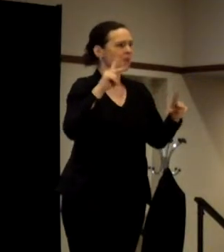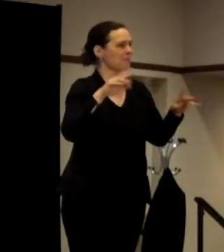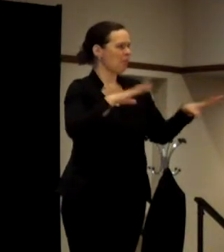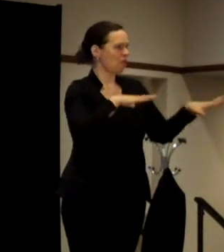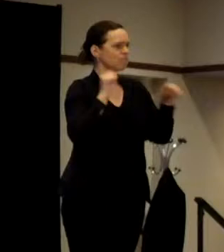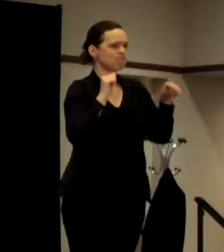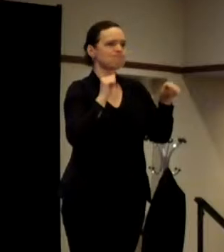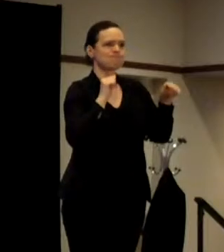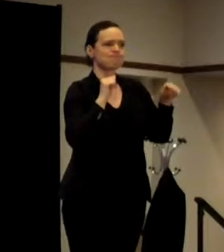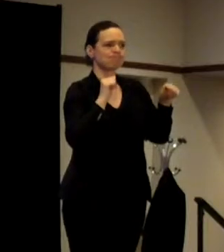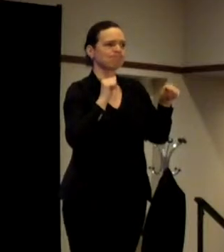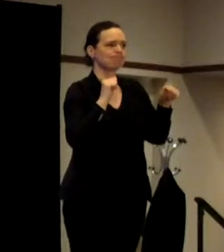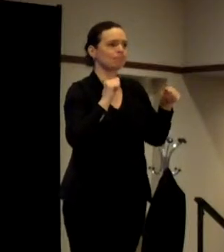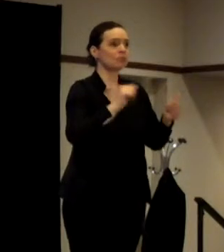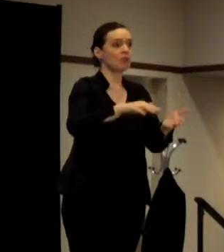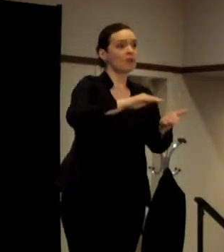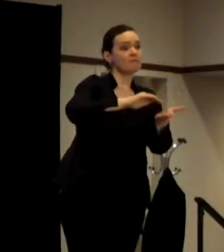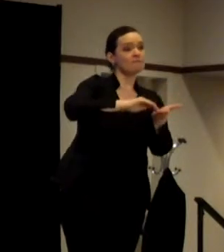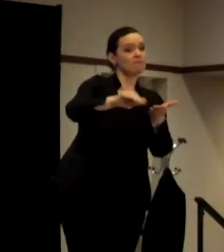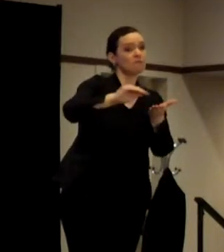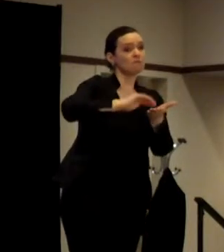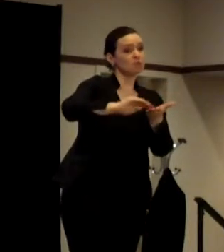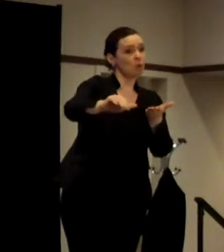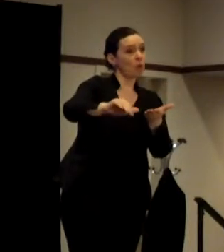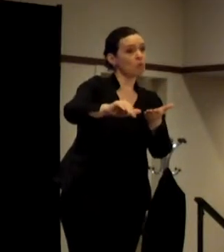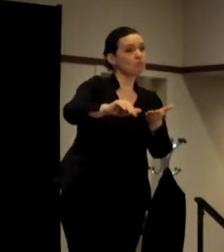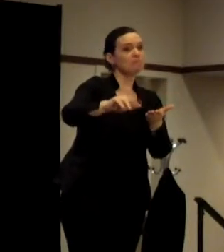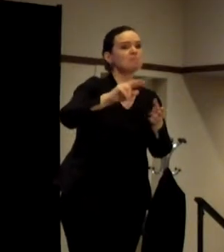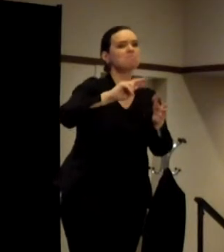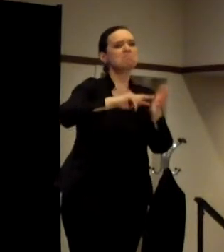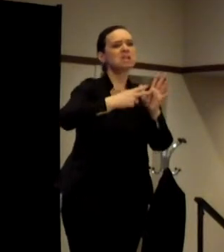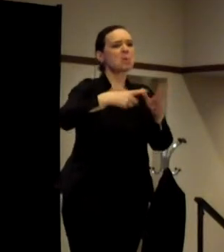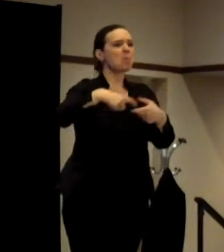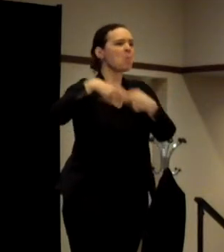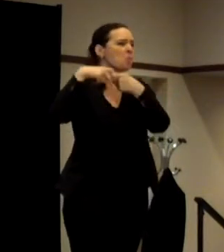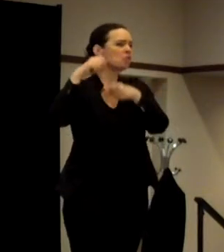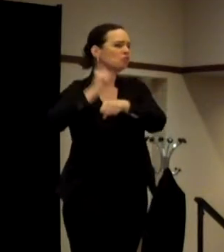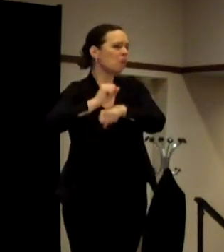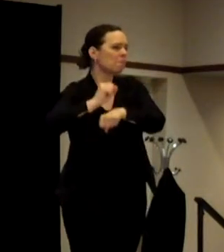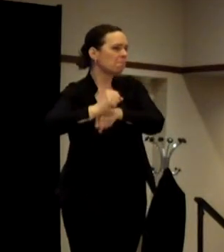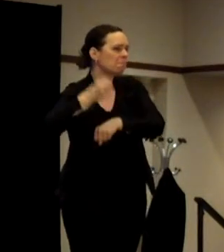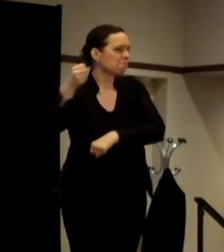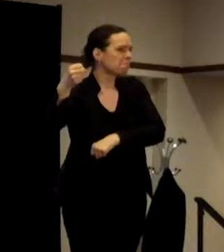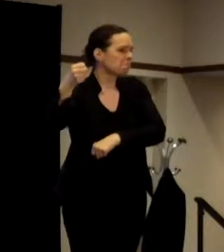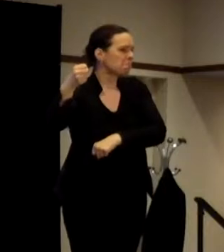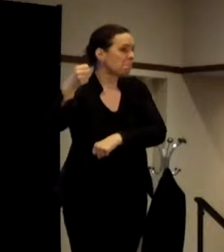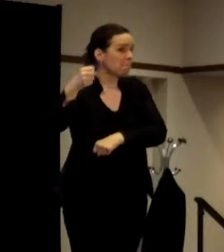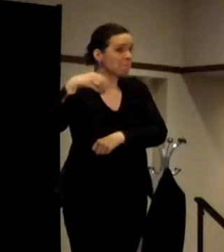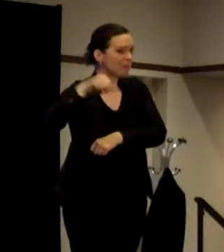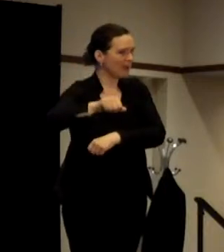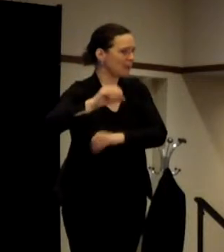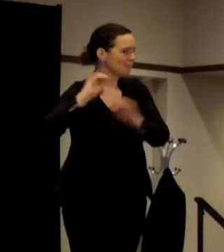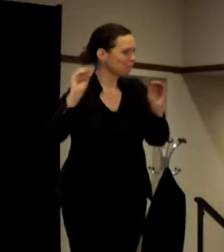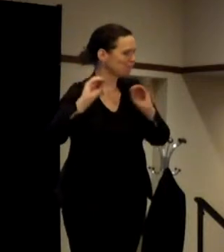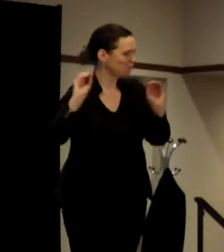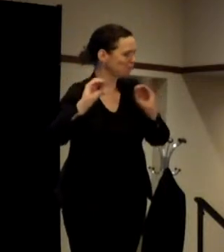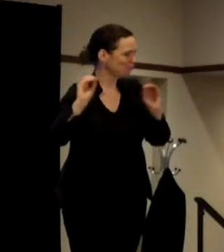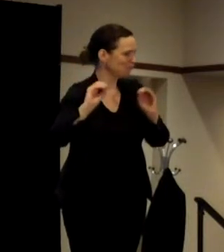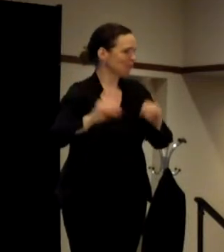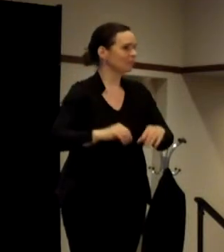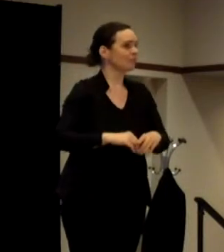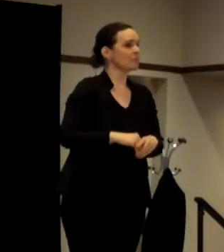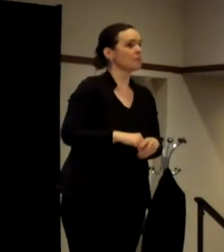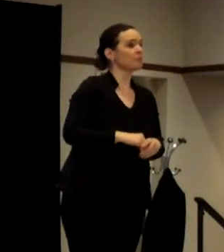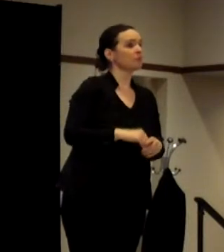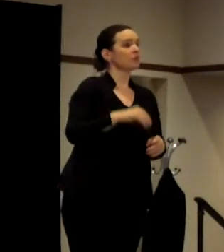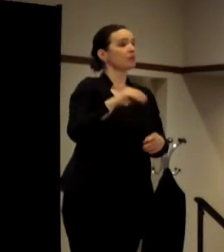A lot of our initiatives cut. The only thing that mattered was the response to the pandemic. We